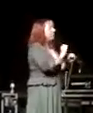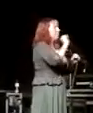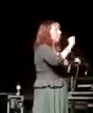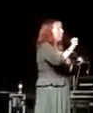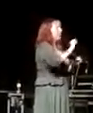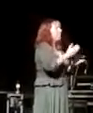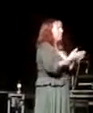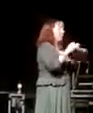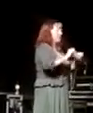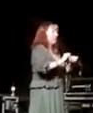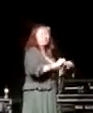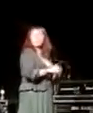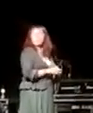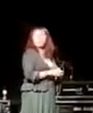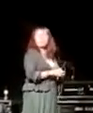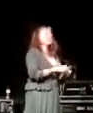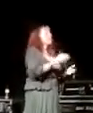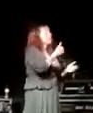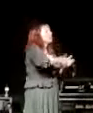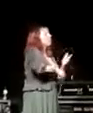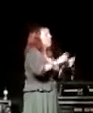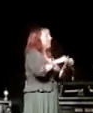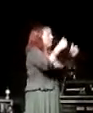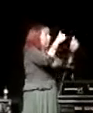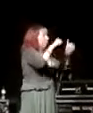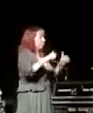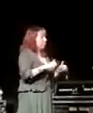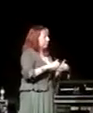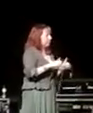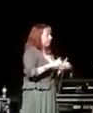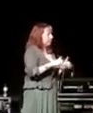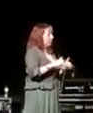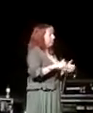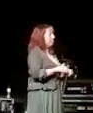So I'll start with the categories.